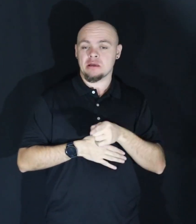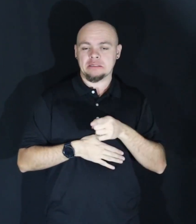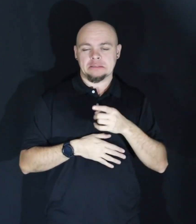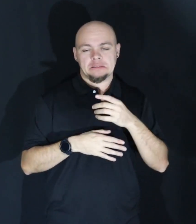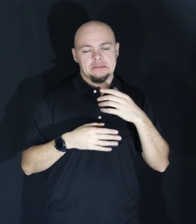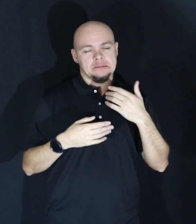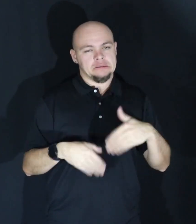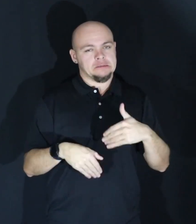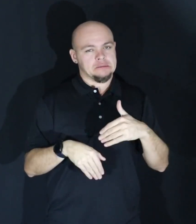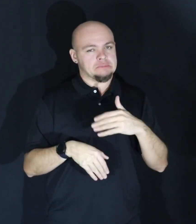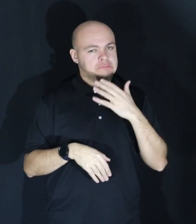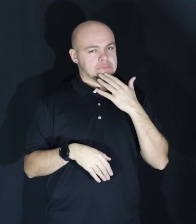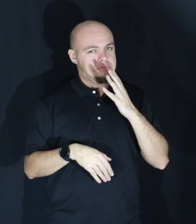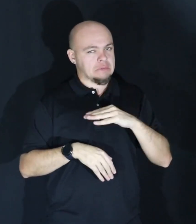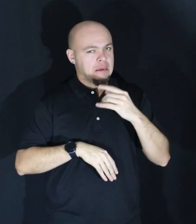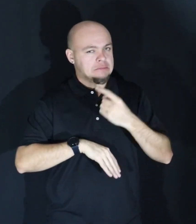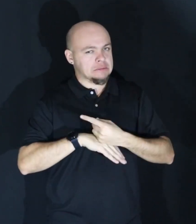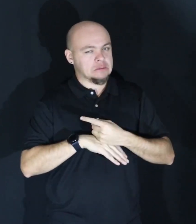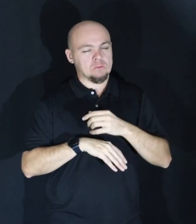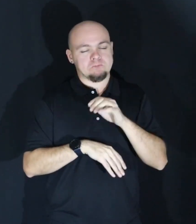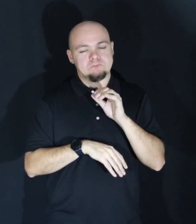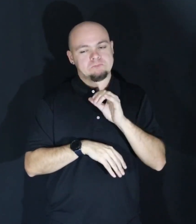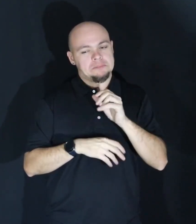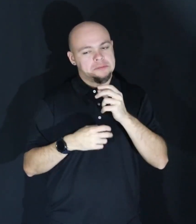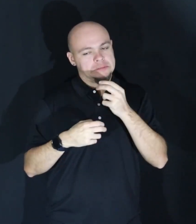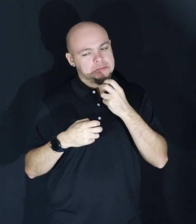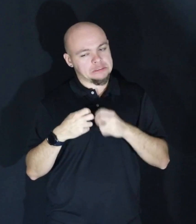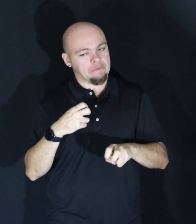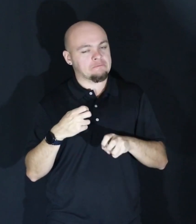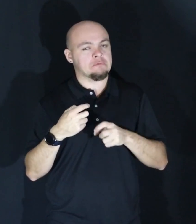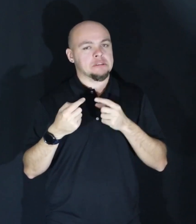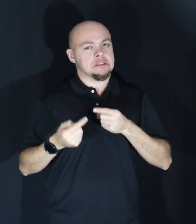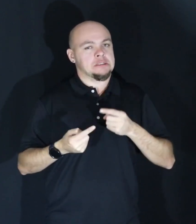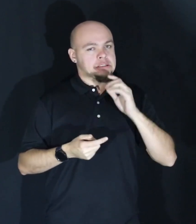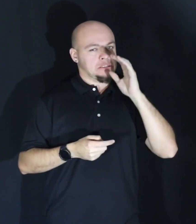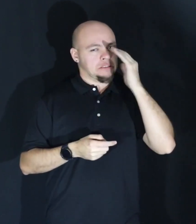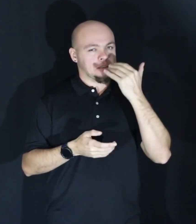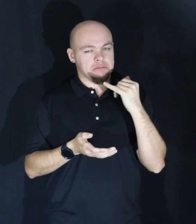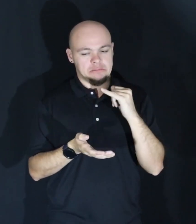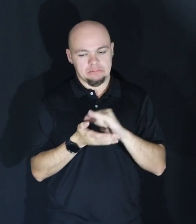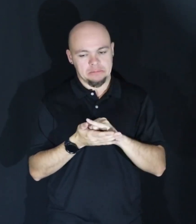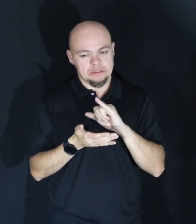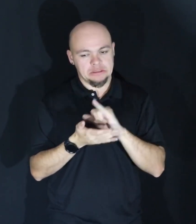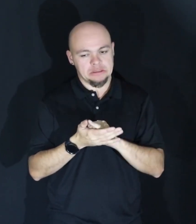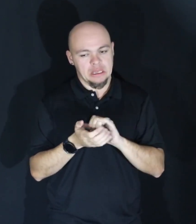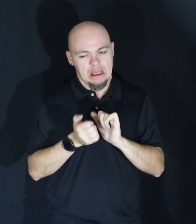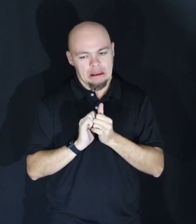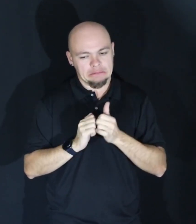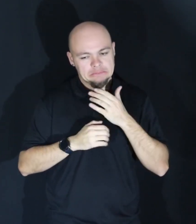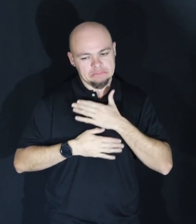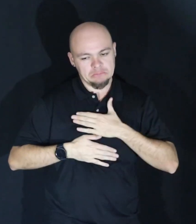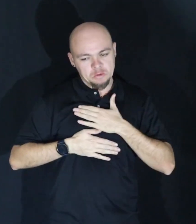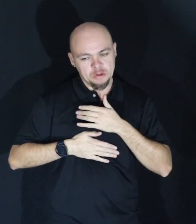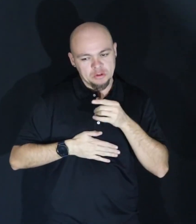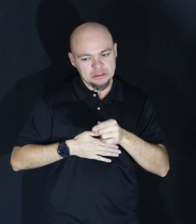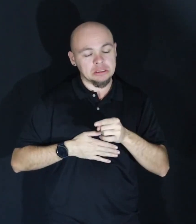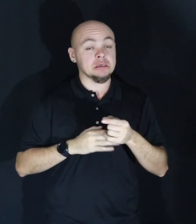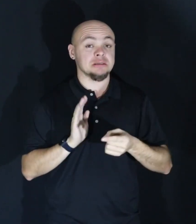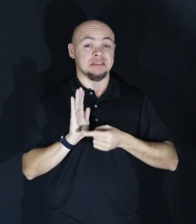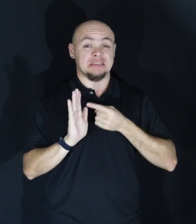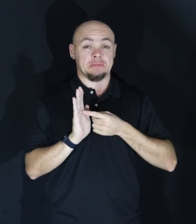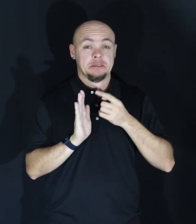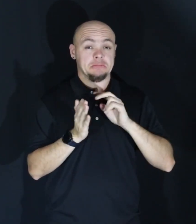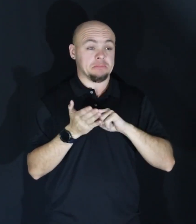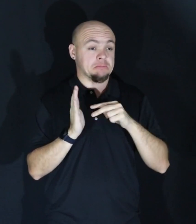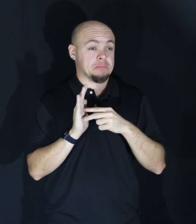darker moments, however, it was sometimes difficult and seemingly impossible to find things to be grateful for. Sometimes that looked